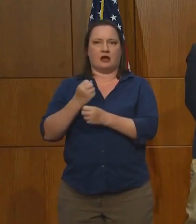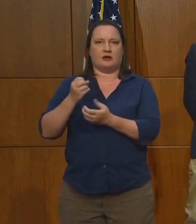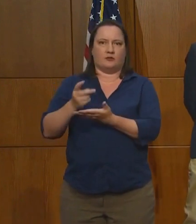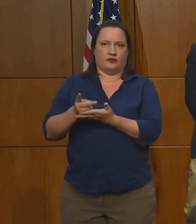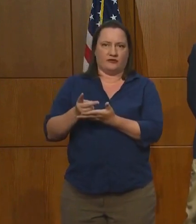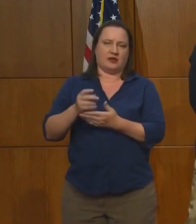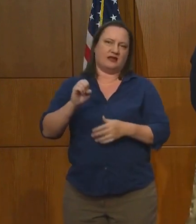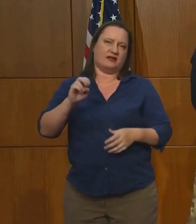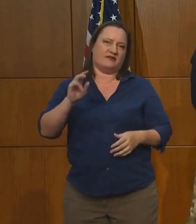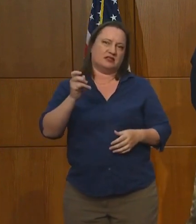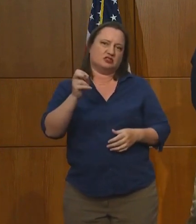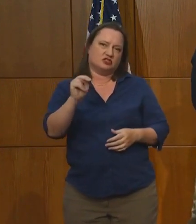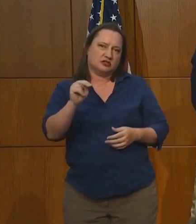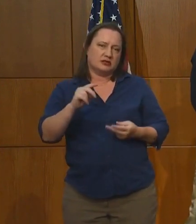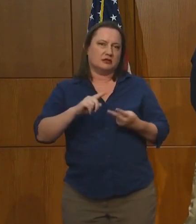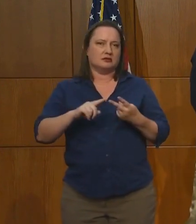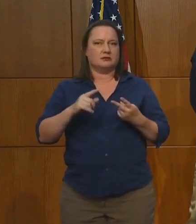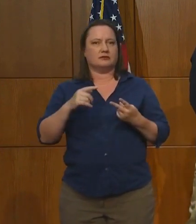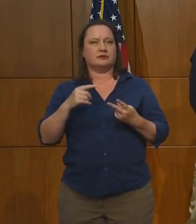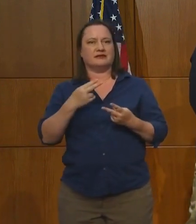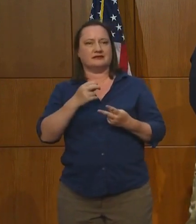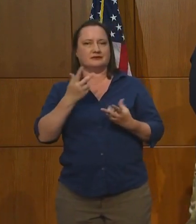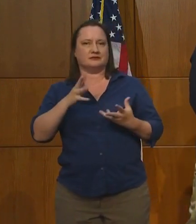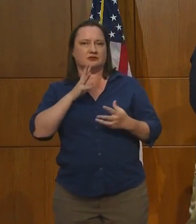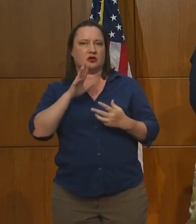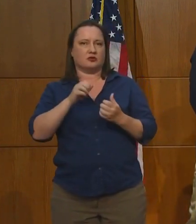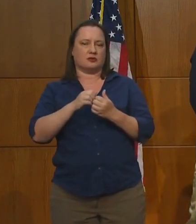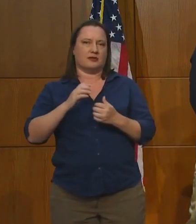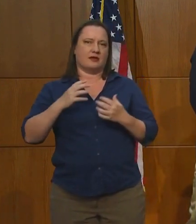about limiting cutoffs. I know voluntary